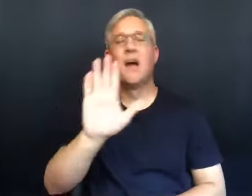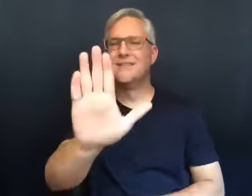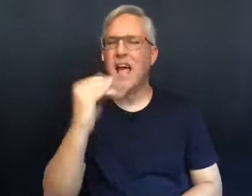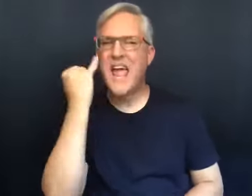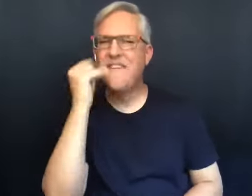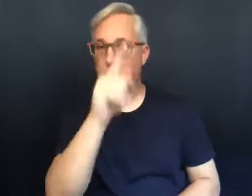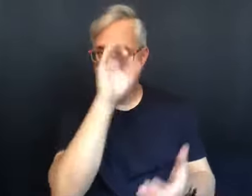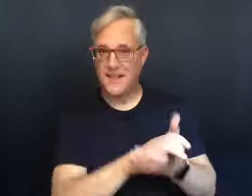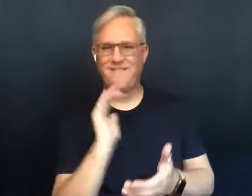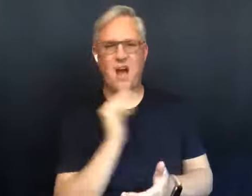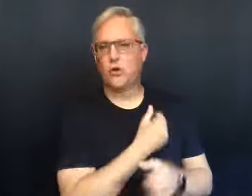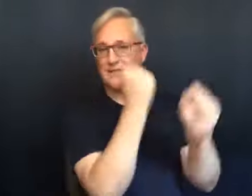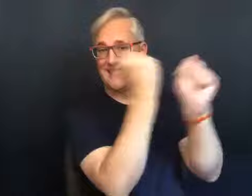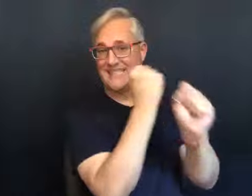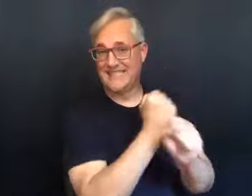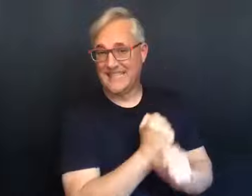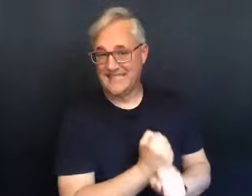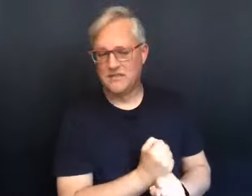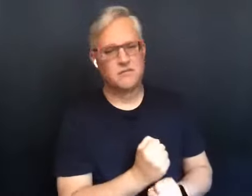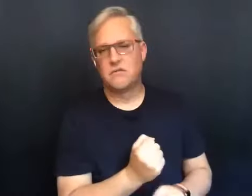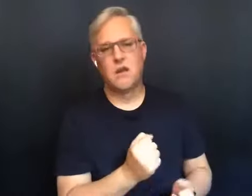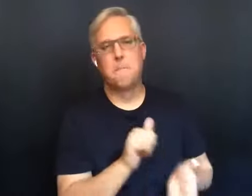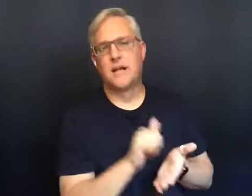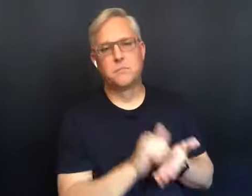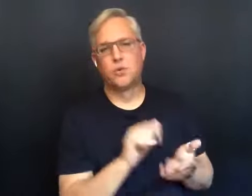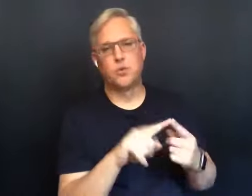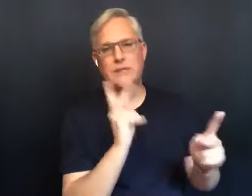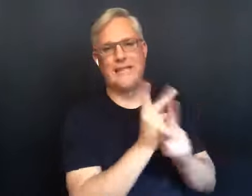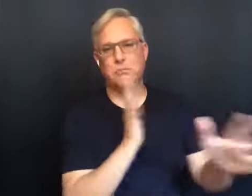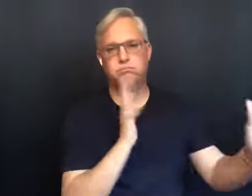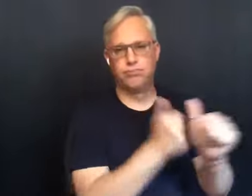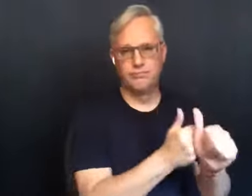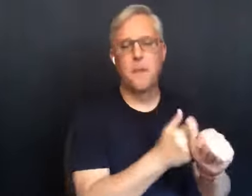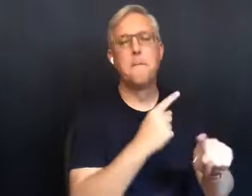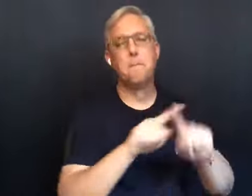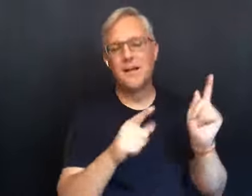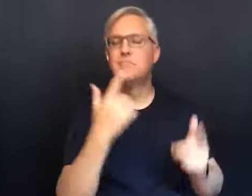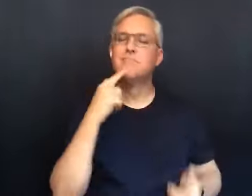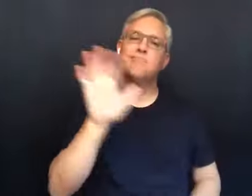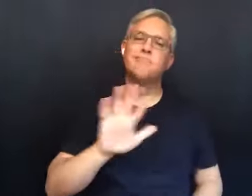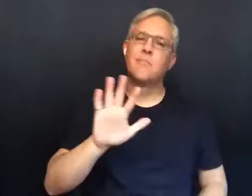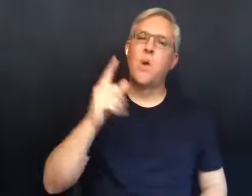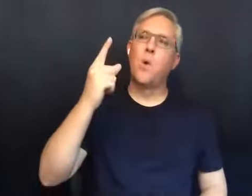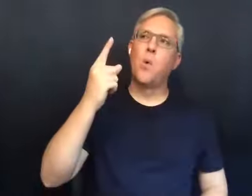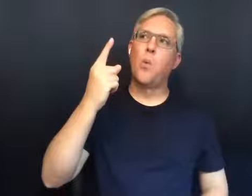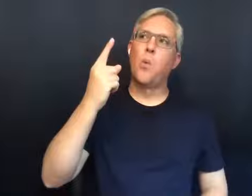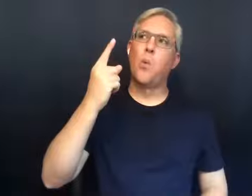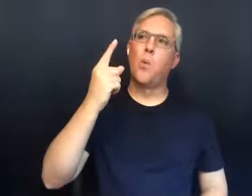tool in the world than, if you believe our statistics, which are practically impossible to keep updated or accurate,